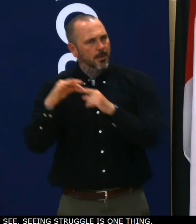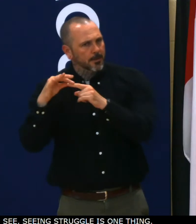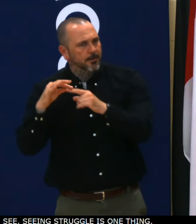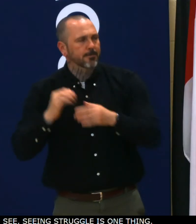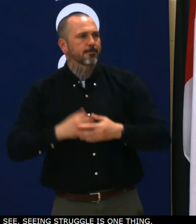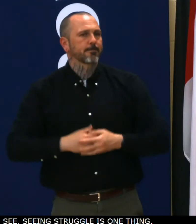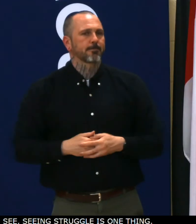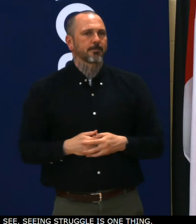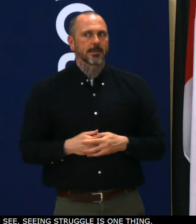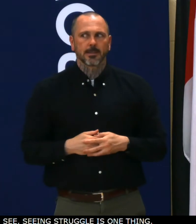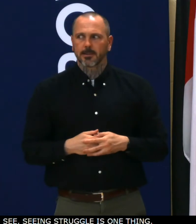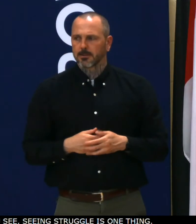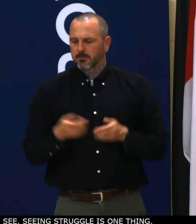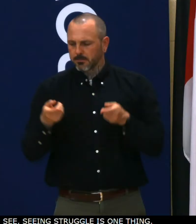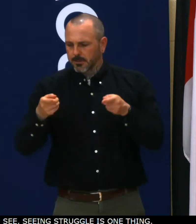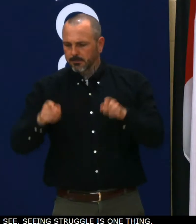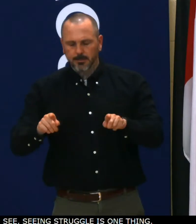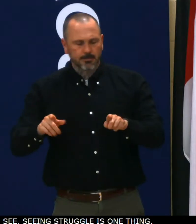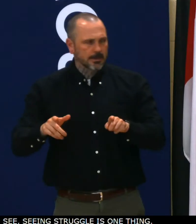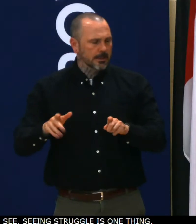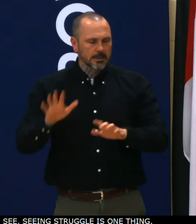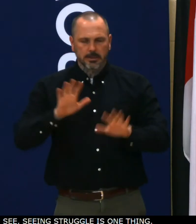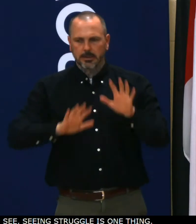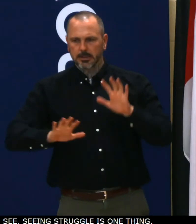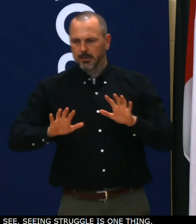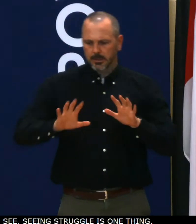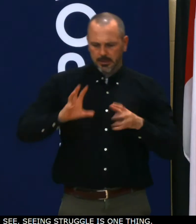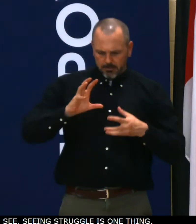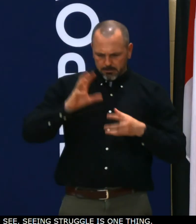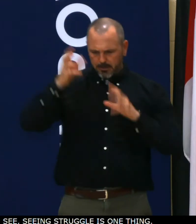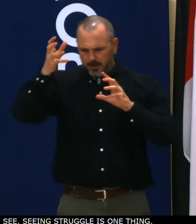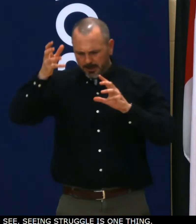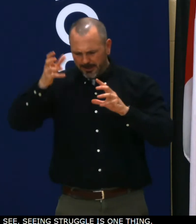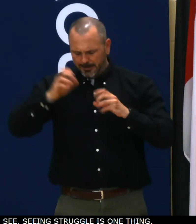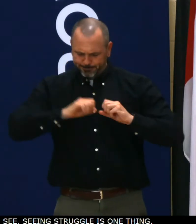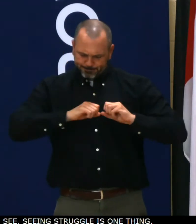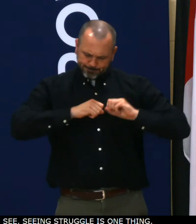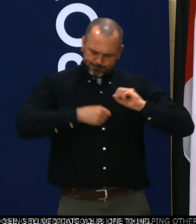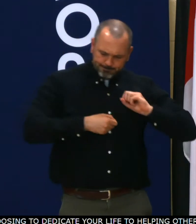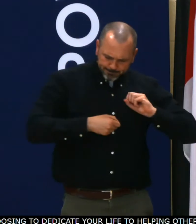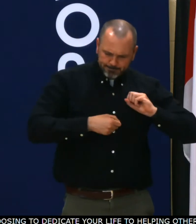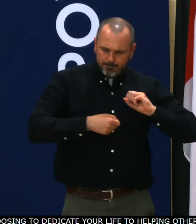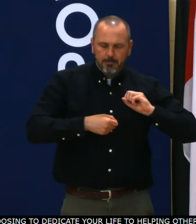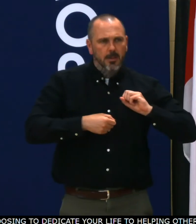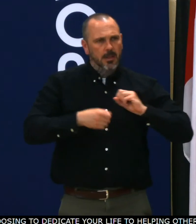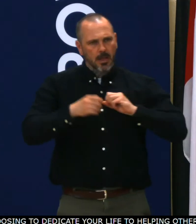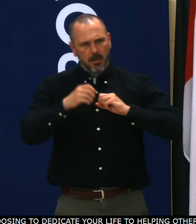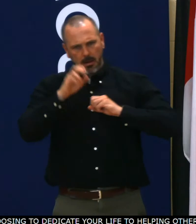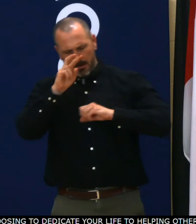moments, and in the chaos of its sorrow, to see hope.